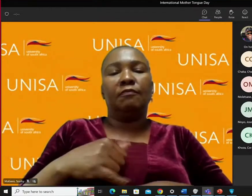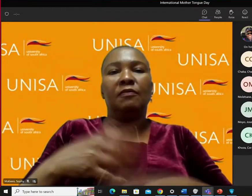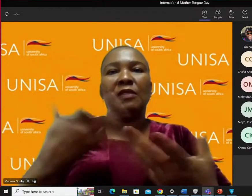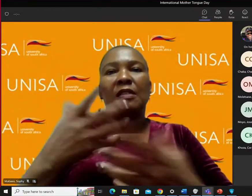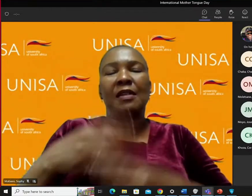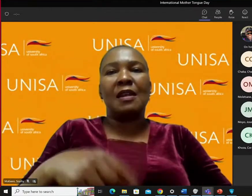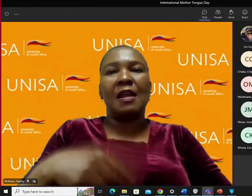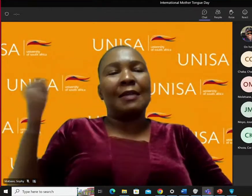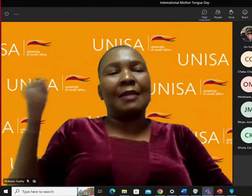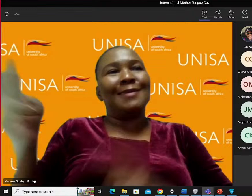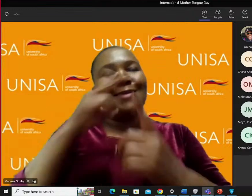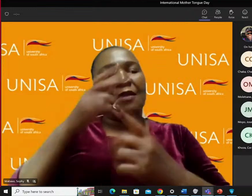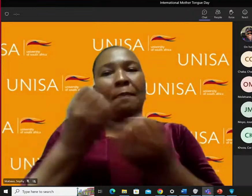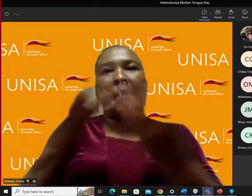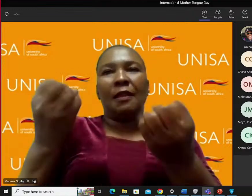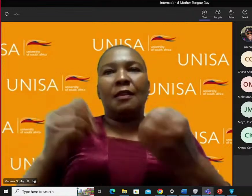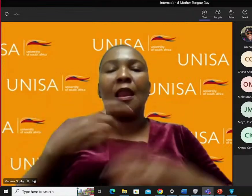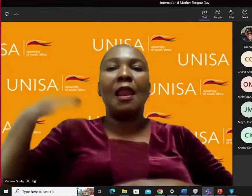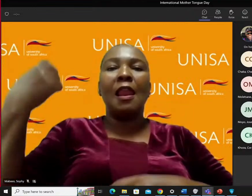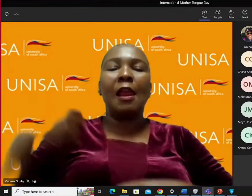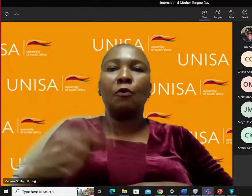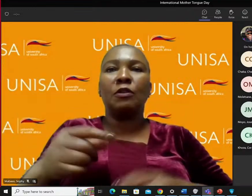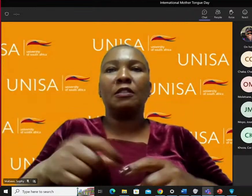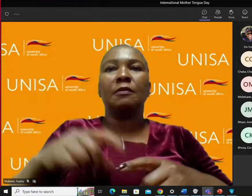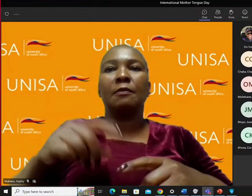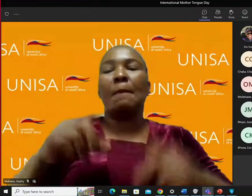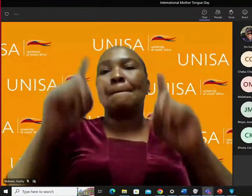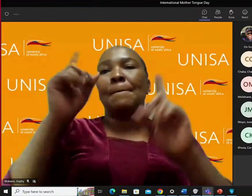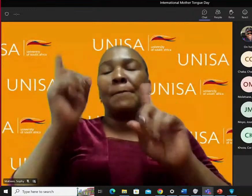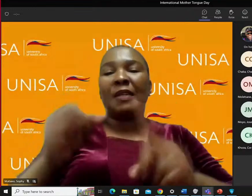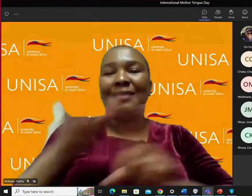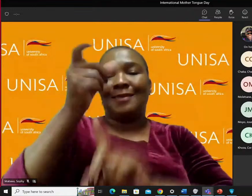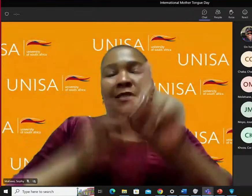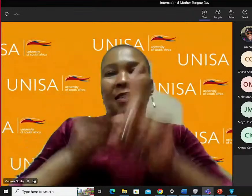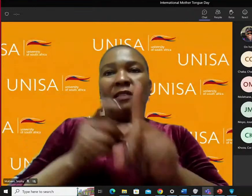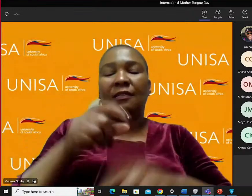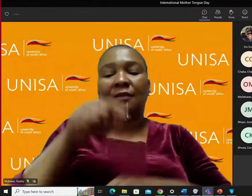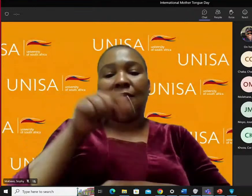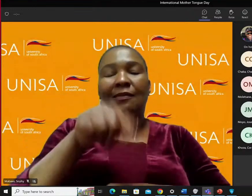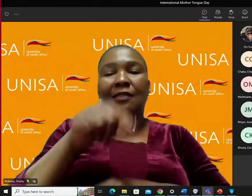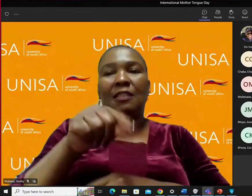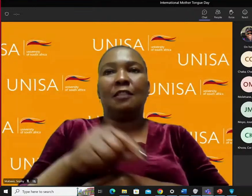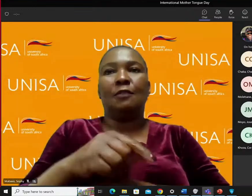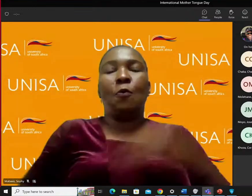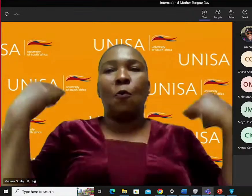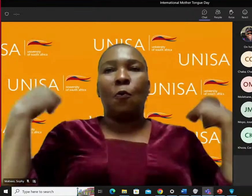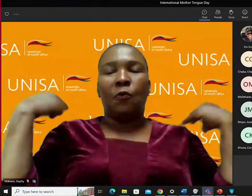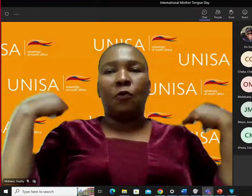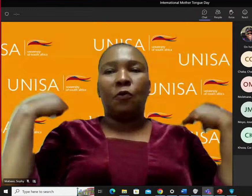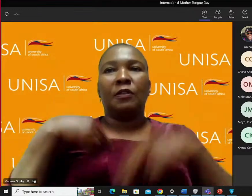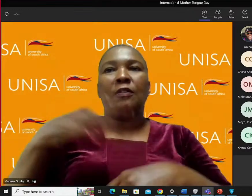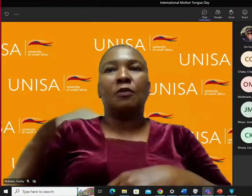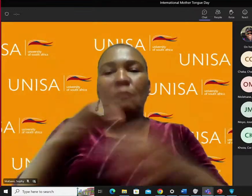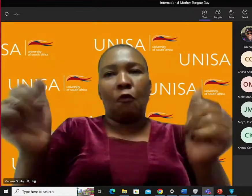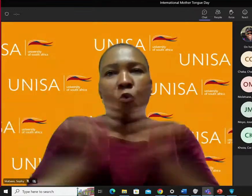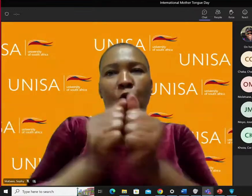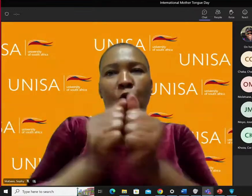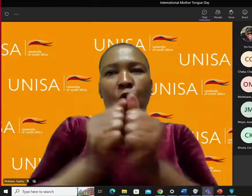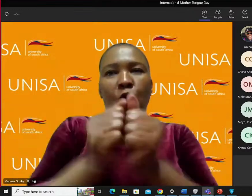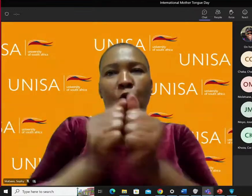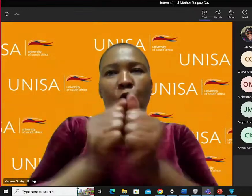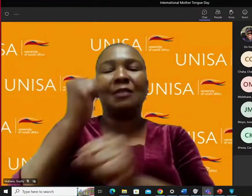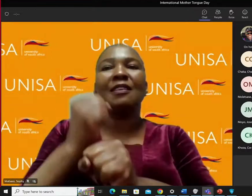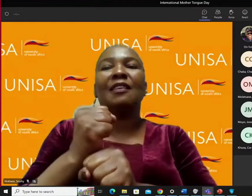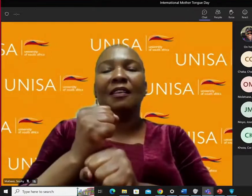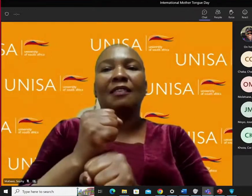language practitioners in the hall that they are calling for collaboration. So let's